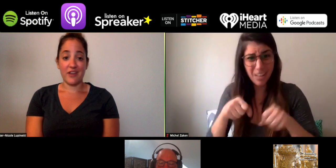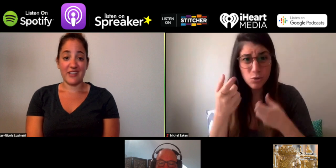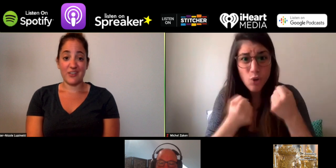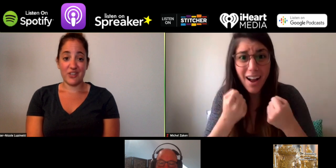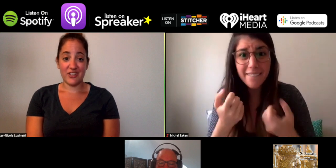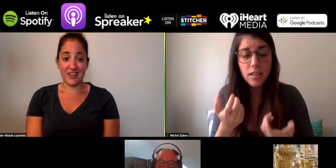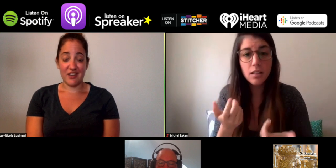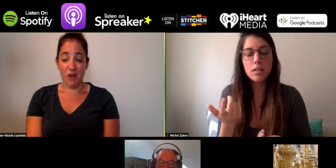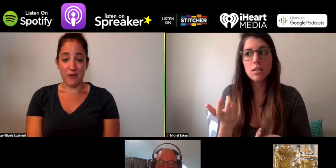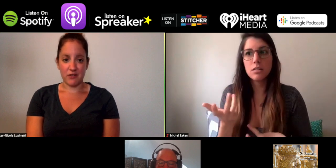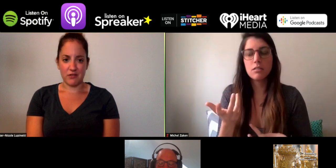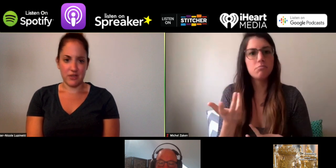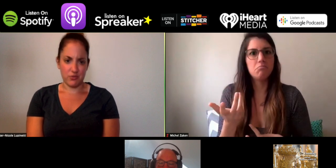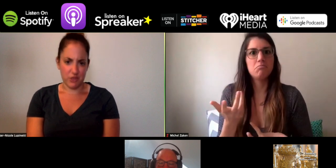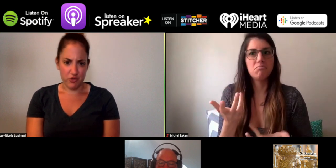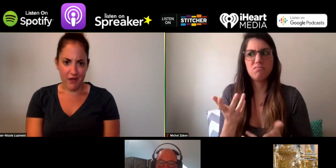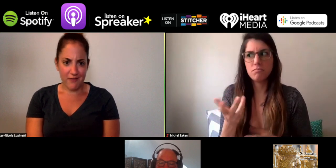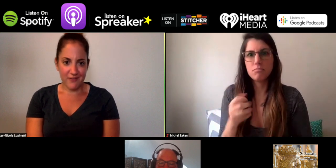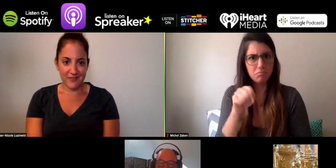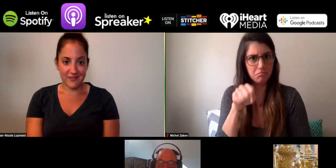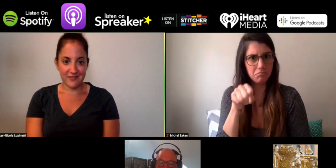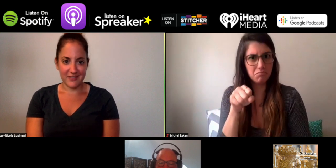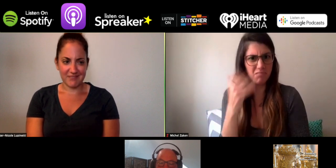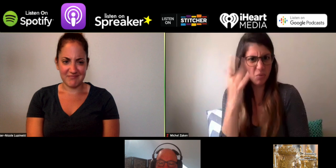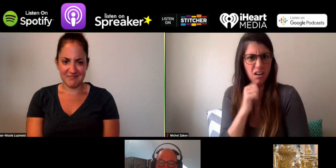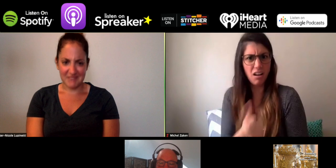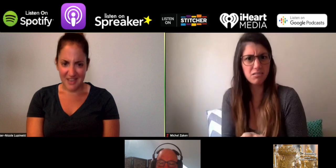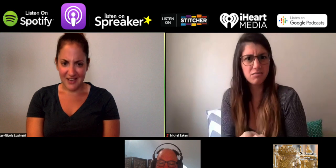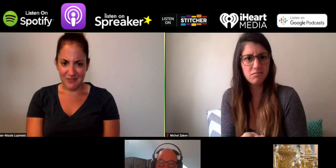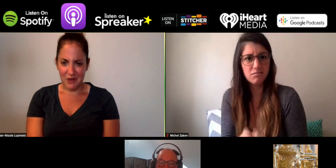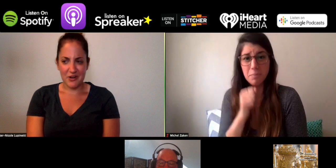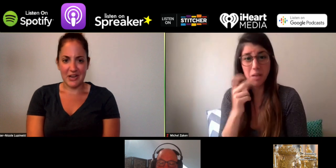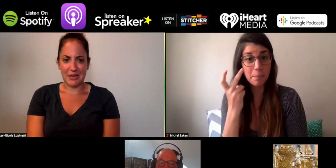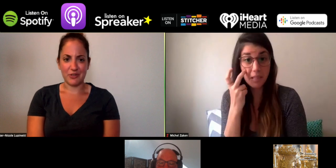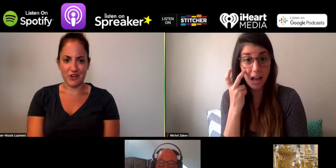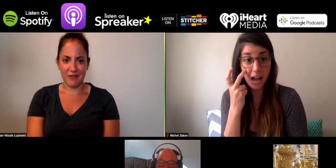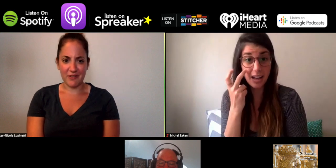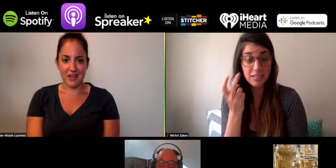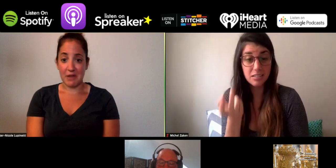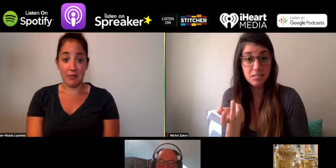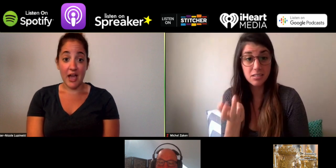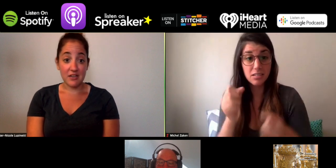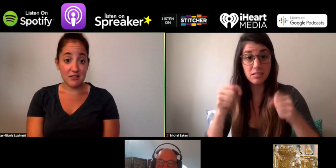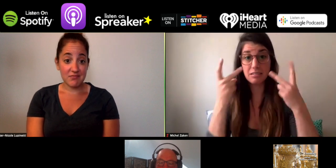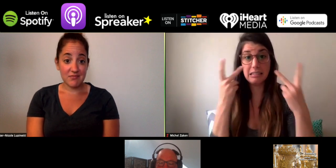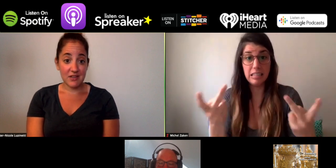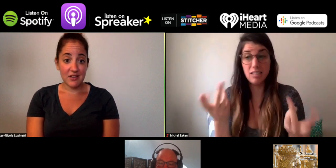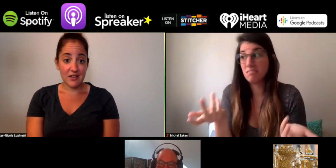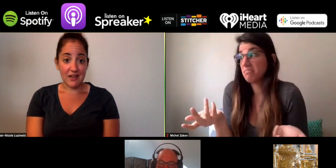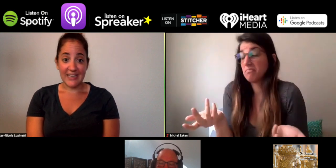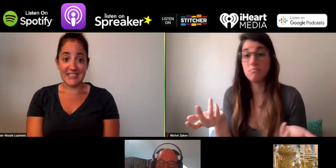So yeah, that's a question that I get often. Can you drive? Like, yeah, why wouldn't I be able to drive? I'm not blind.